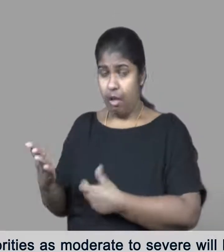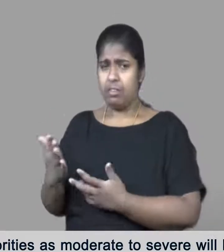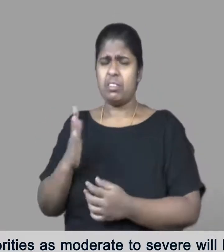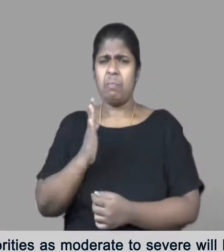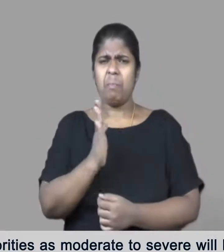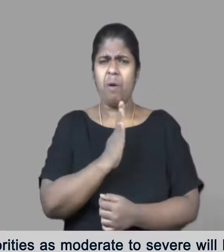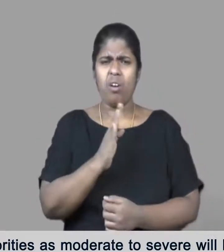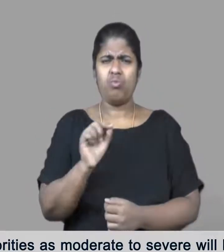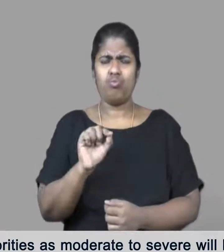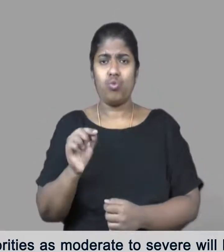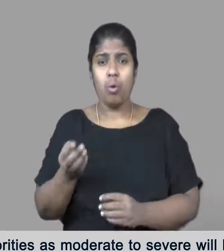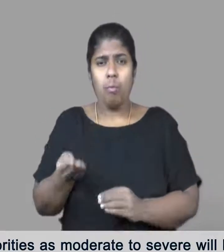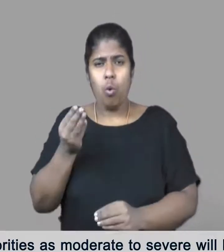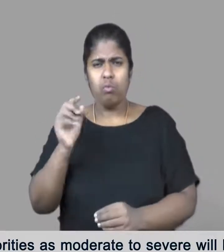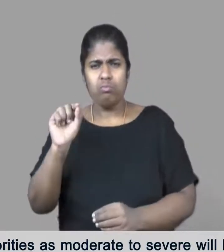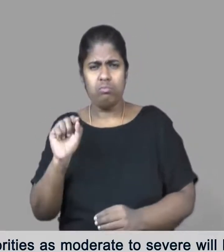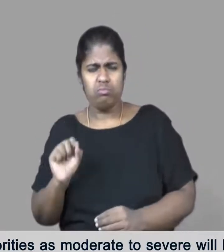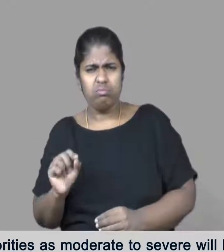moderate to severe,